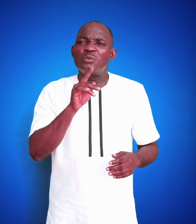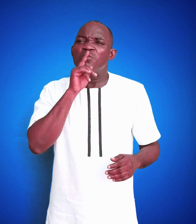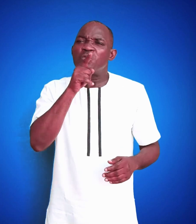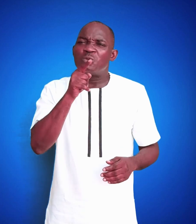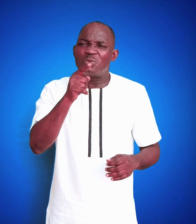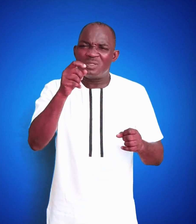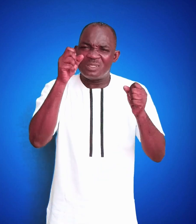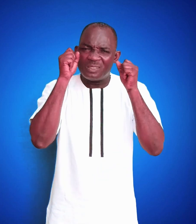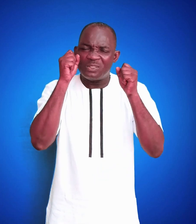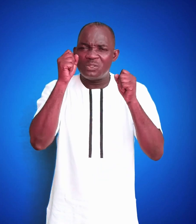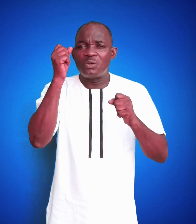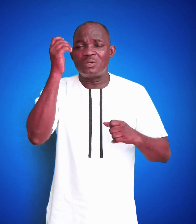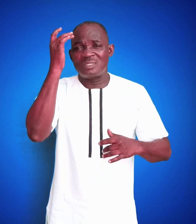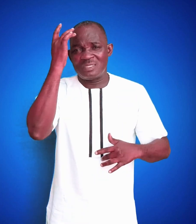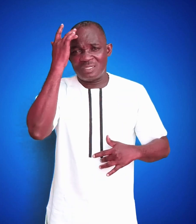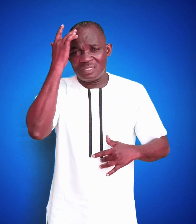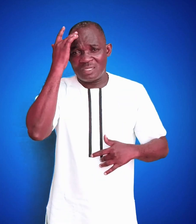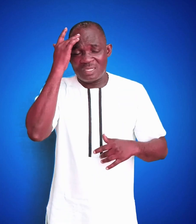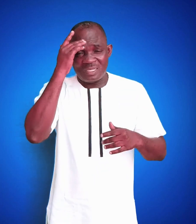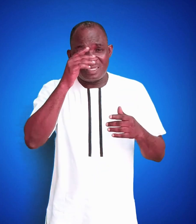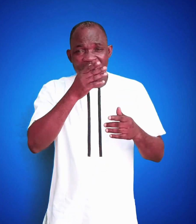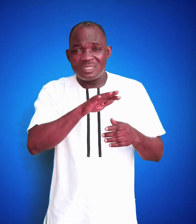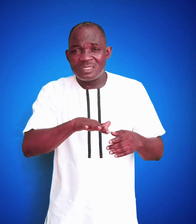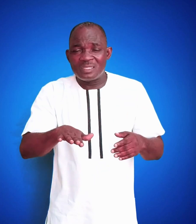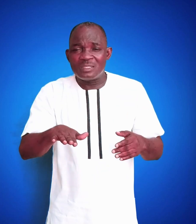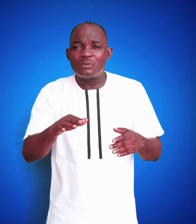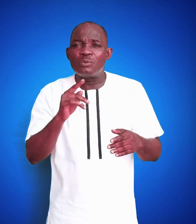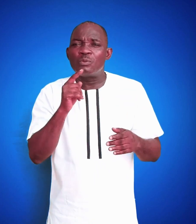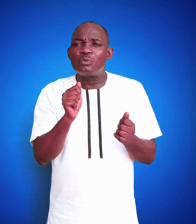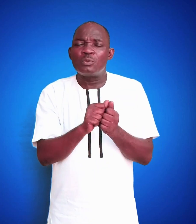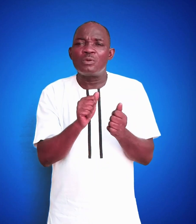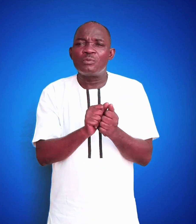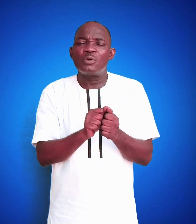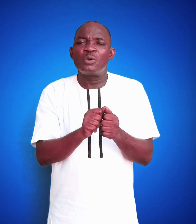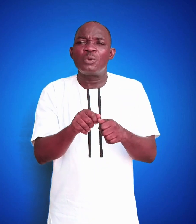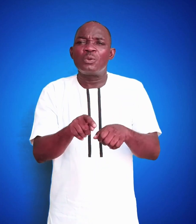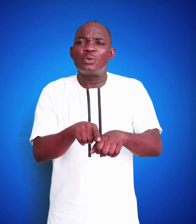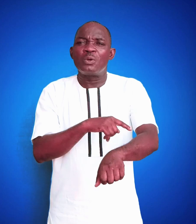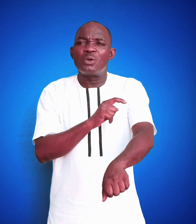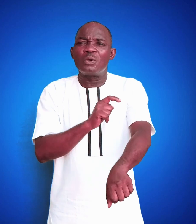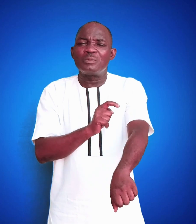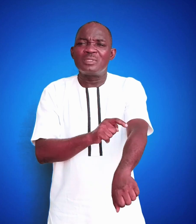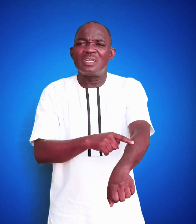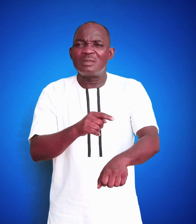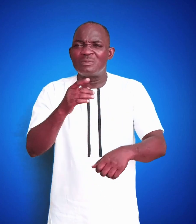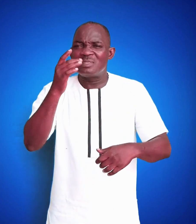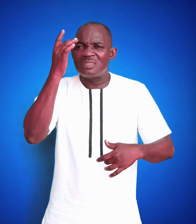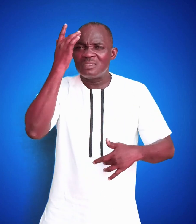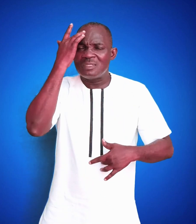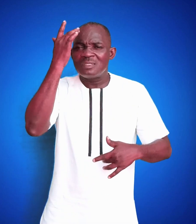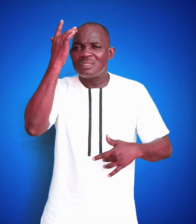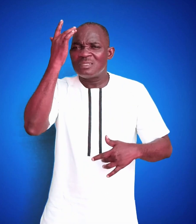children. These are children with prolonged chronic diseases,